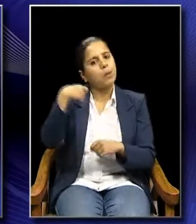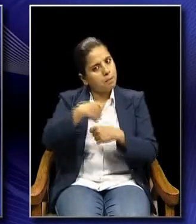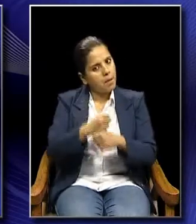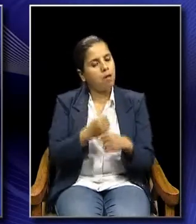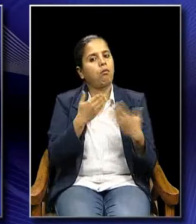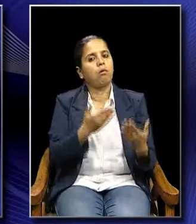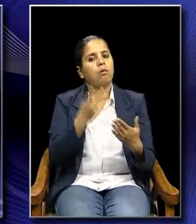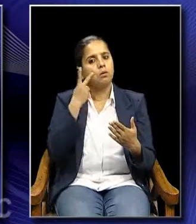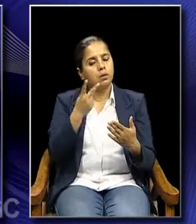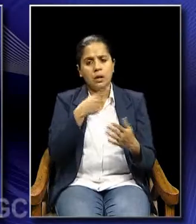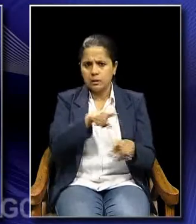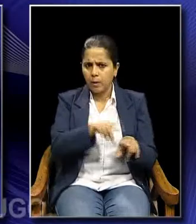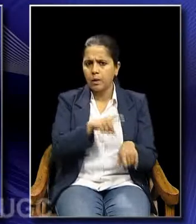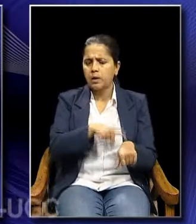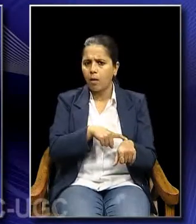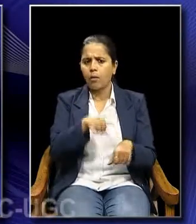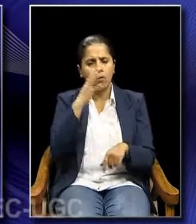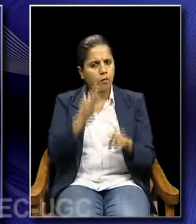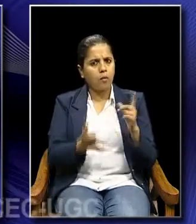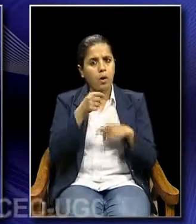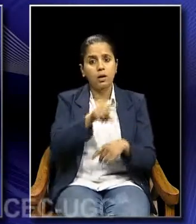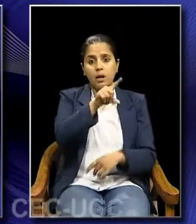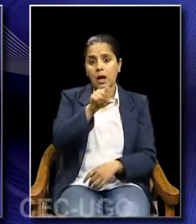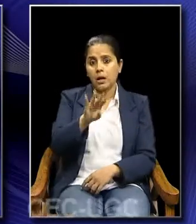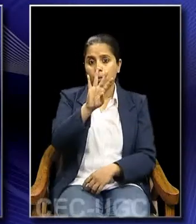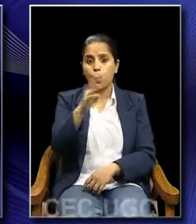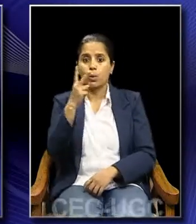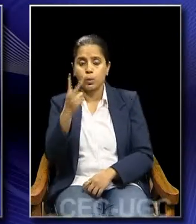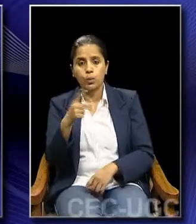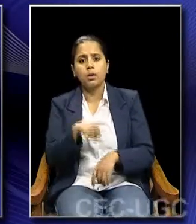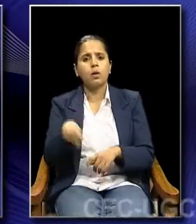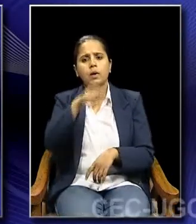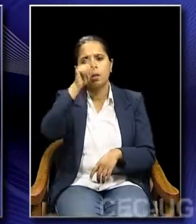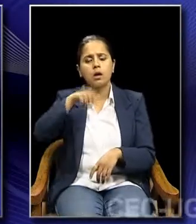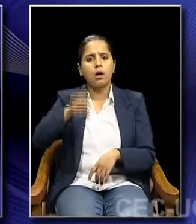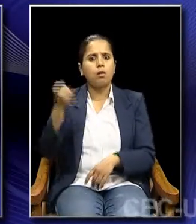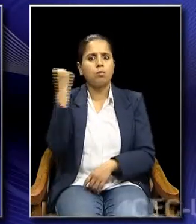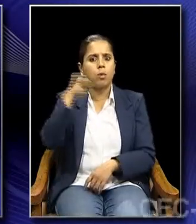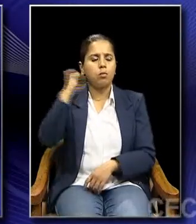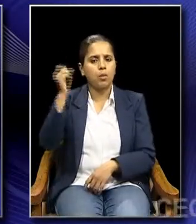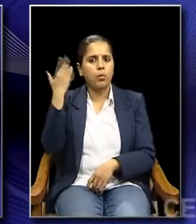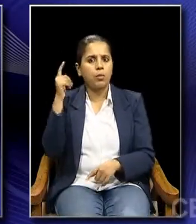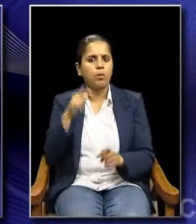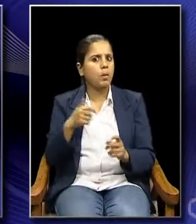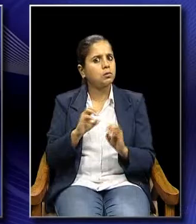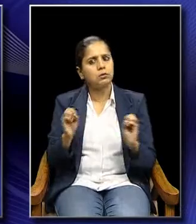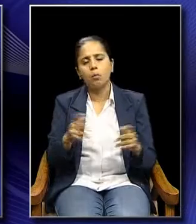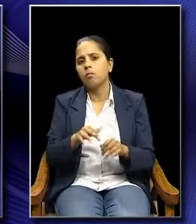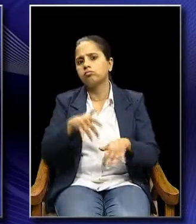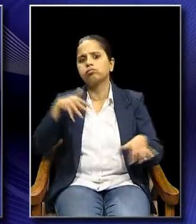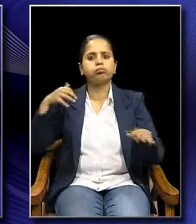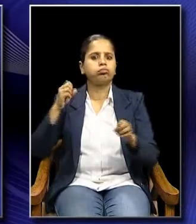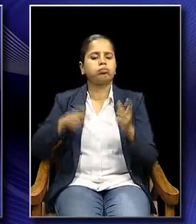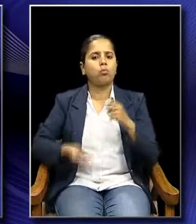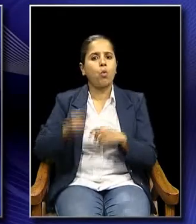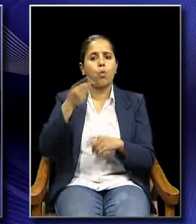same time we also find that 1942 was a period when Quit India movement was launched, and how this period